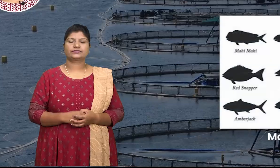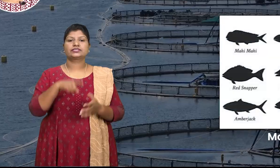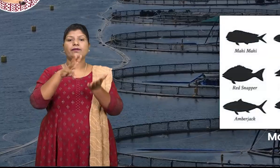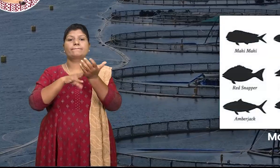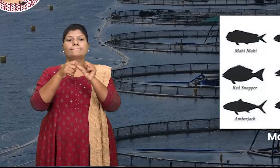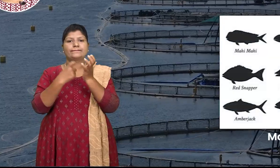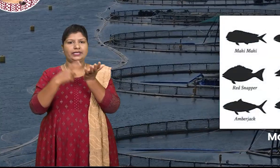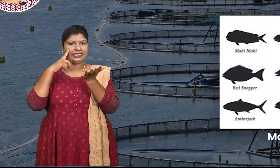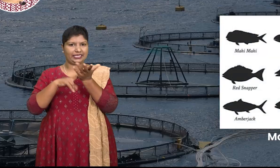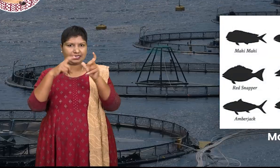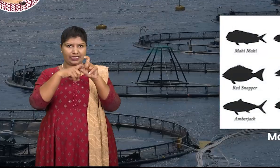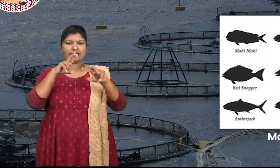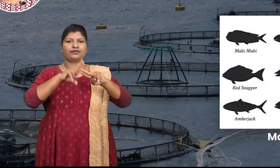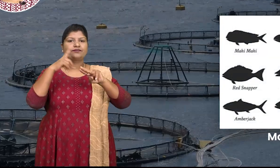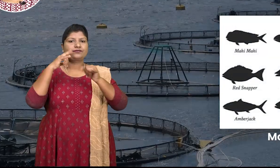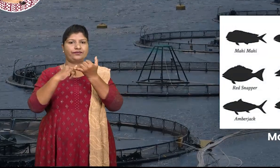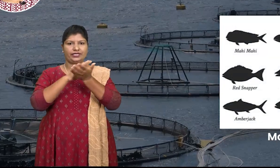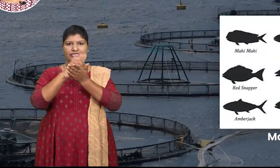Marine fisheries.